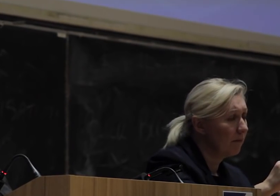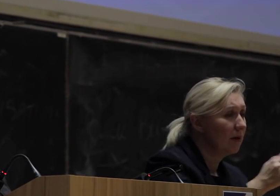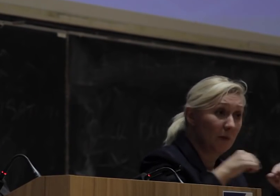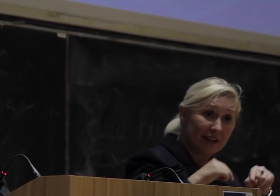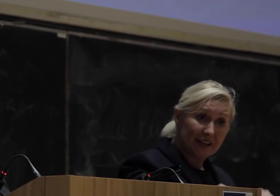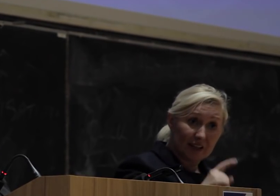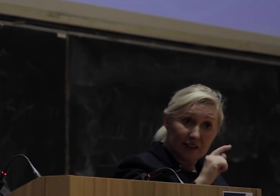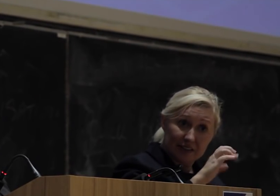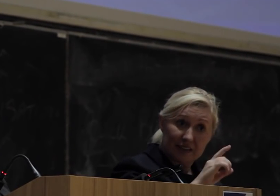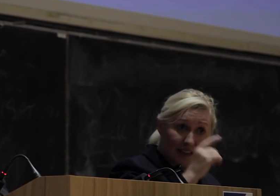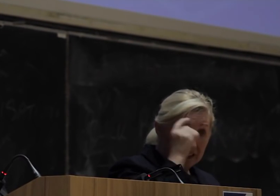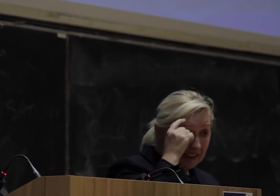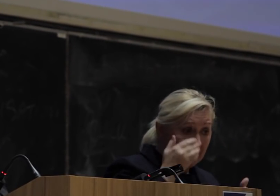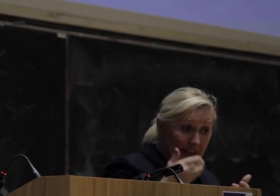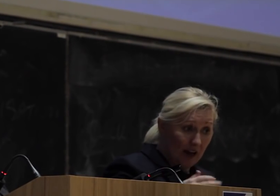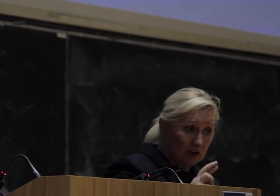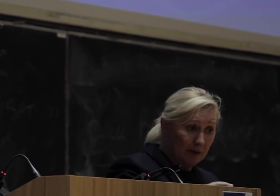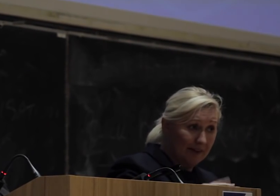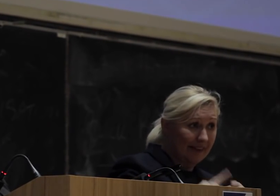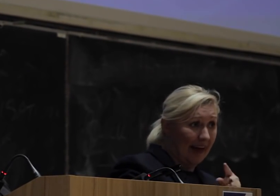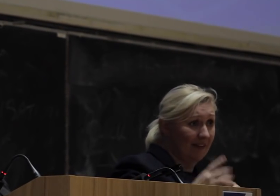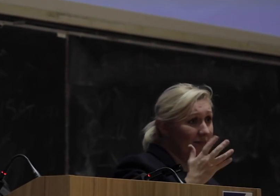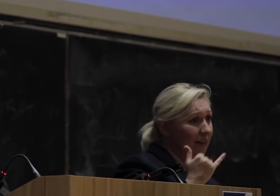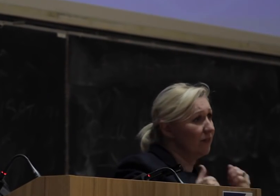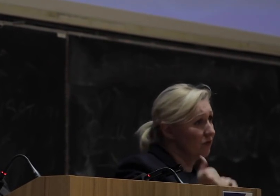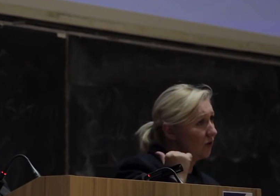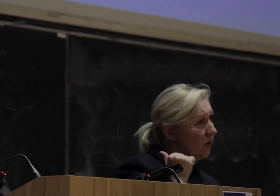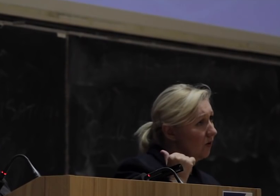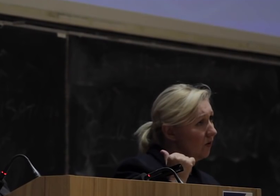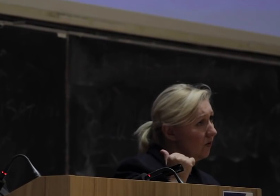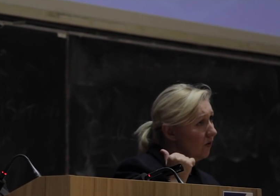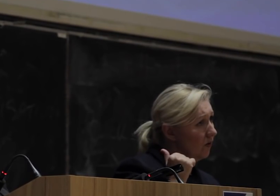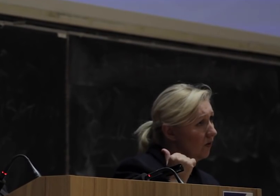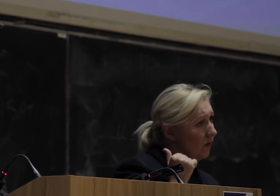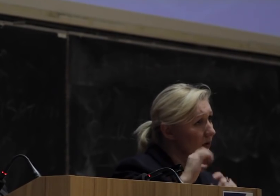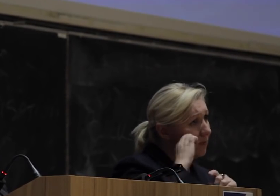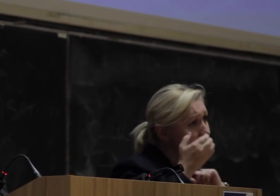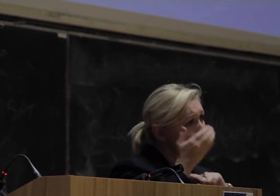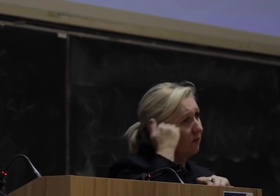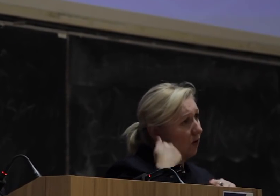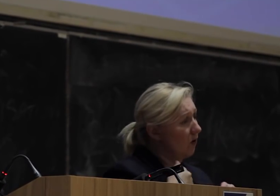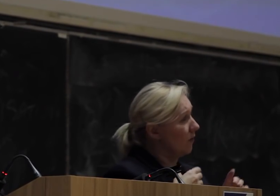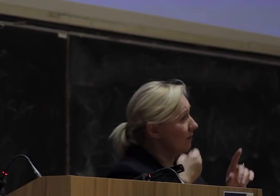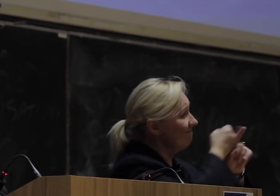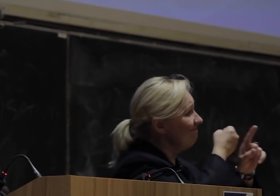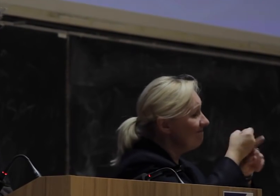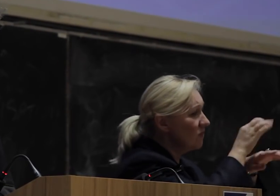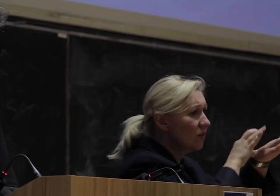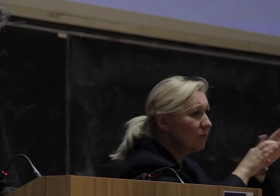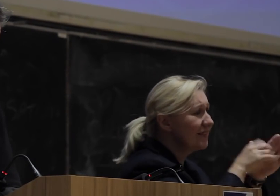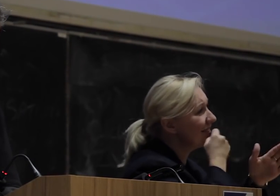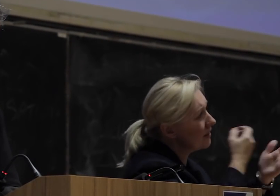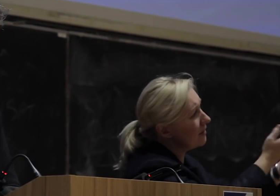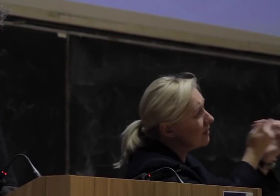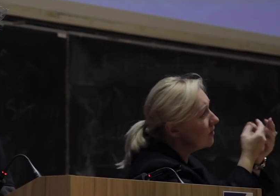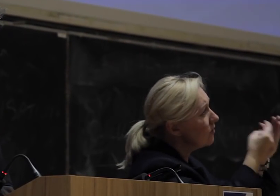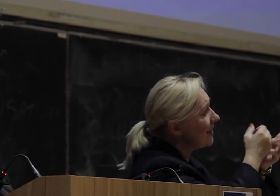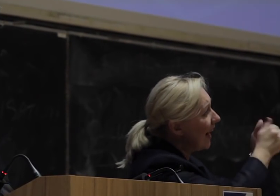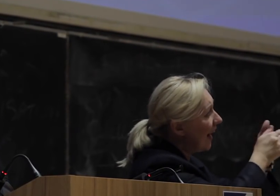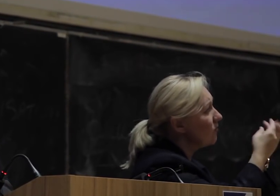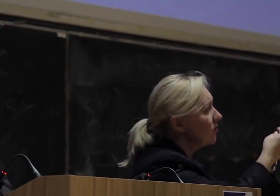where we were 5 years ago. We've moved from an approach focused on petitioning the government to act to one focused on acting